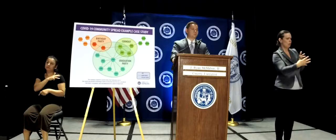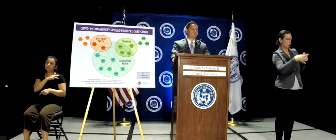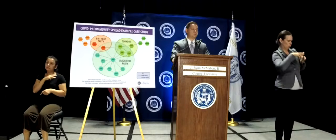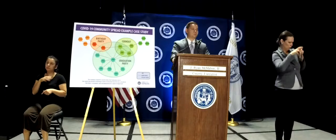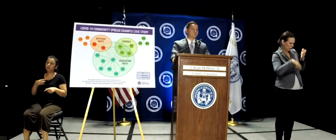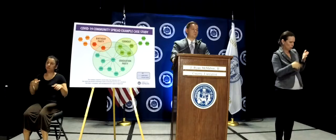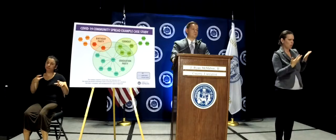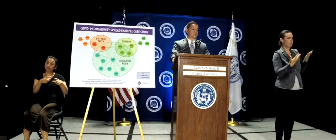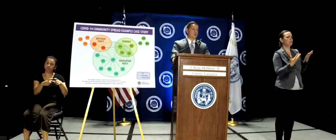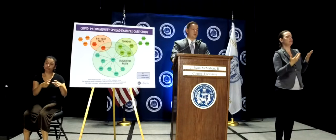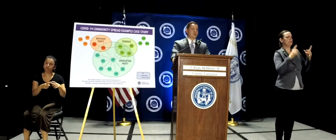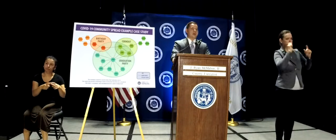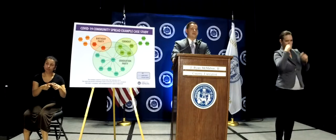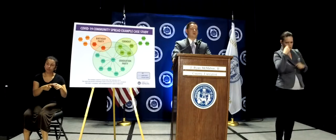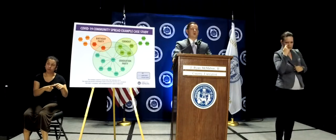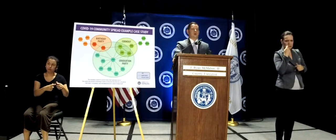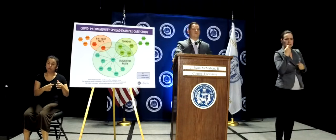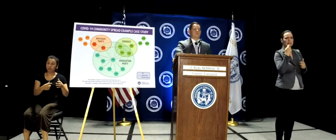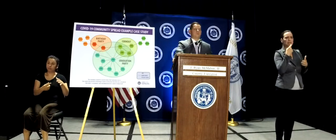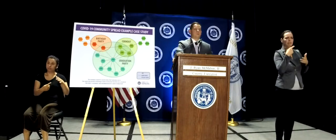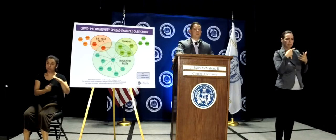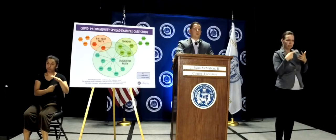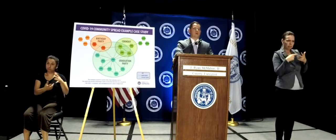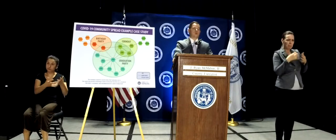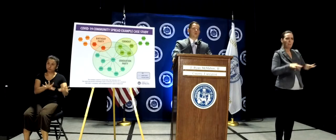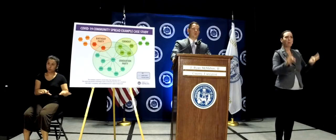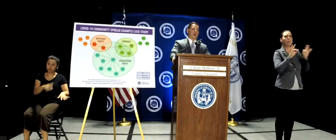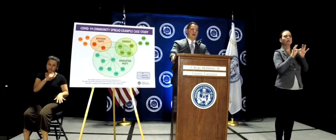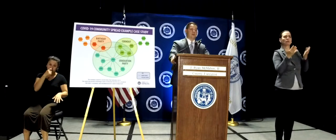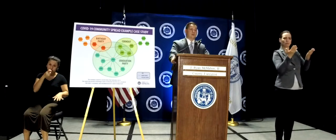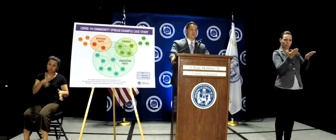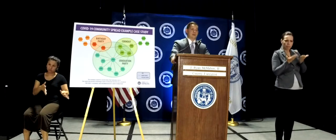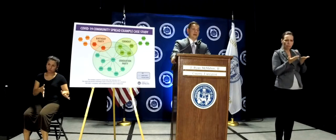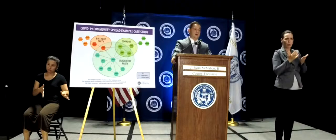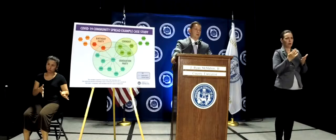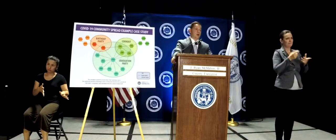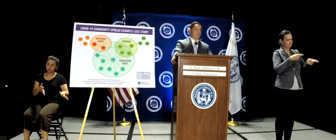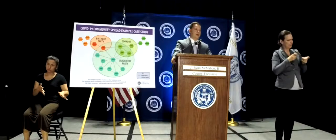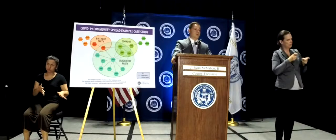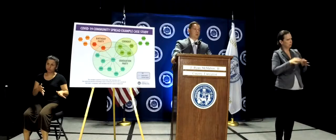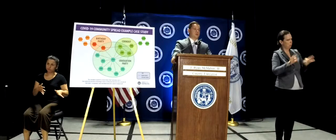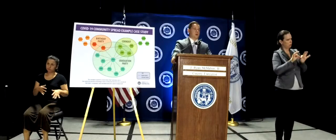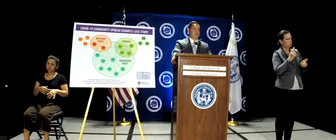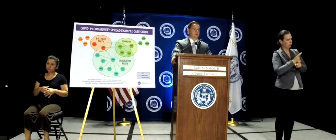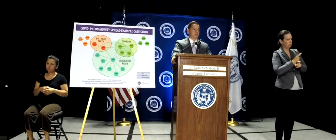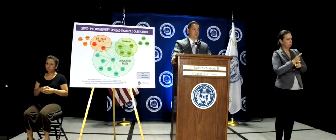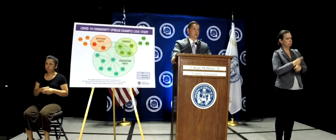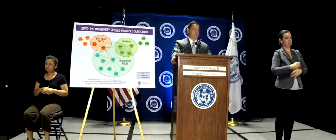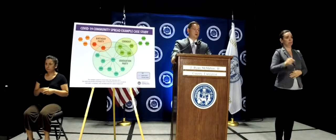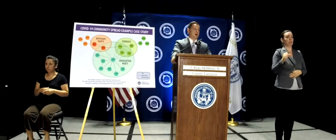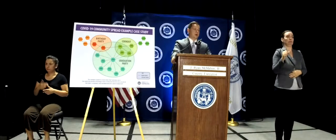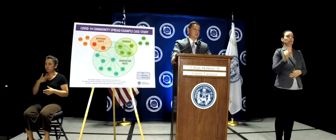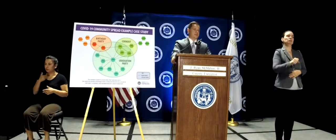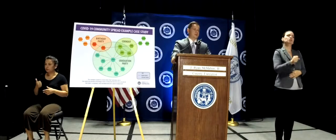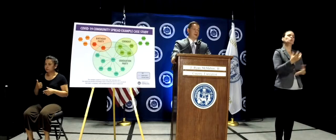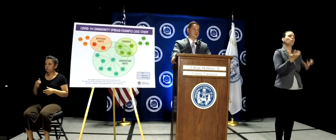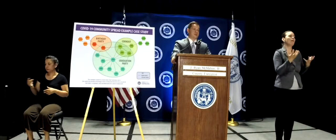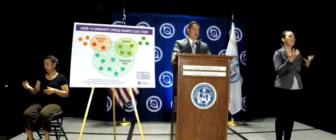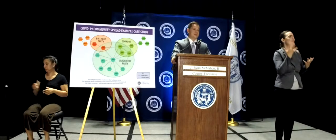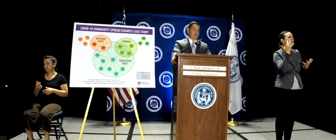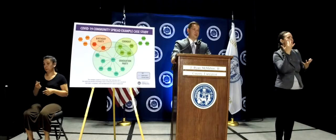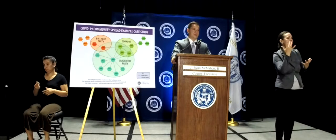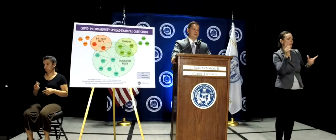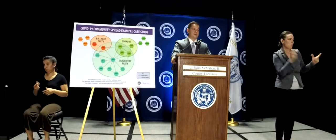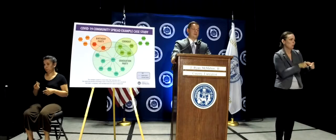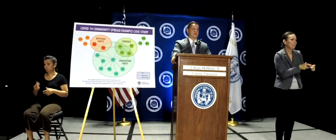still doesn't have a test result? Yeah, so if you want the data to come back as quick as possible, because that's the best